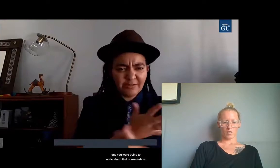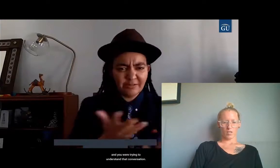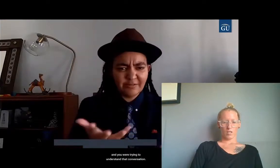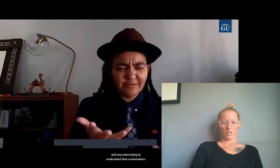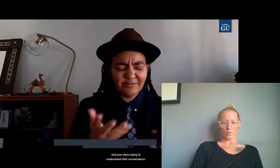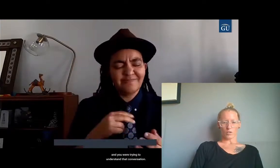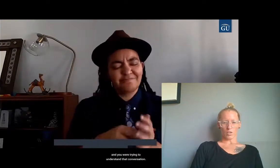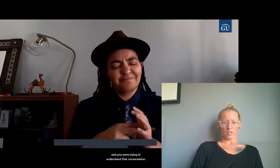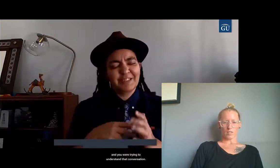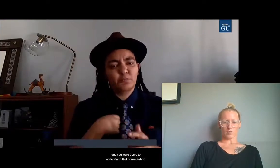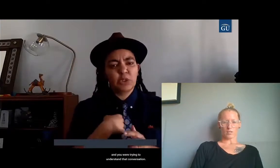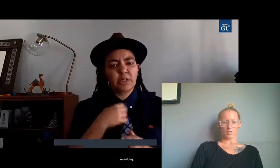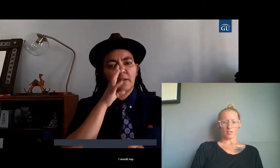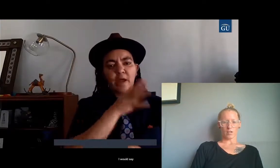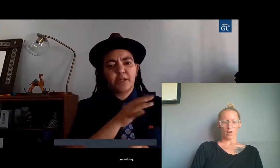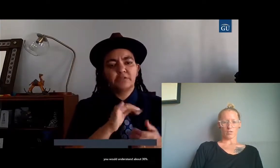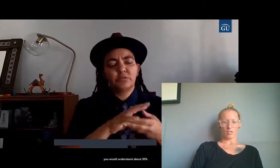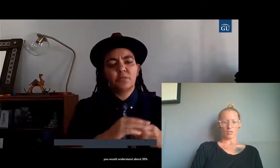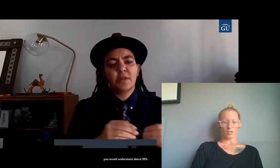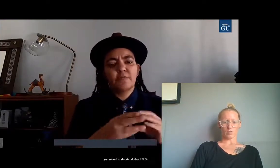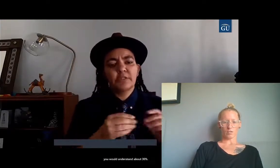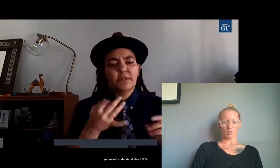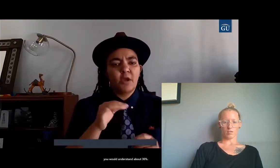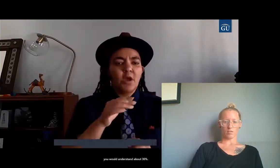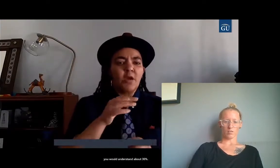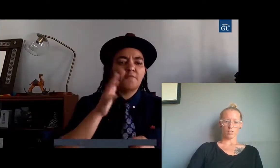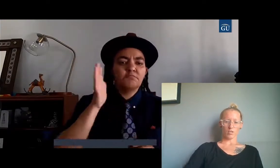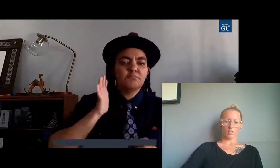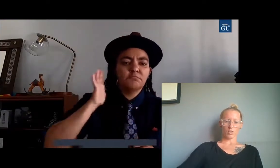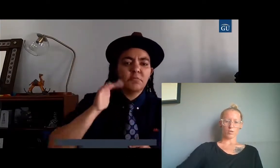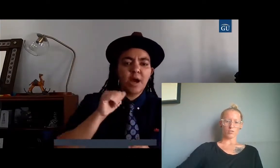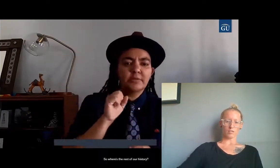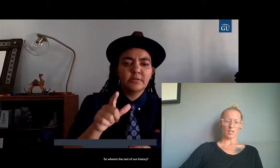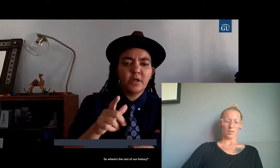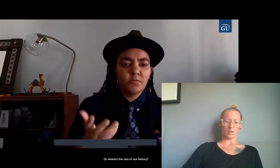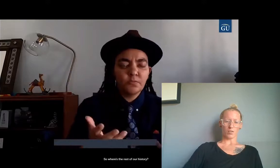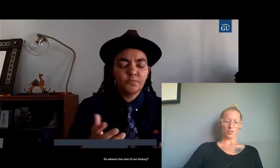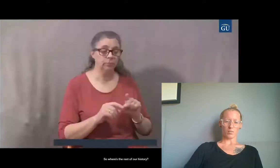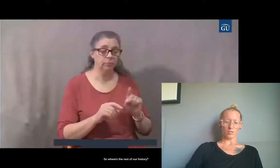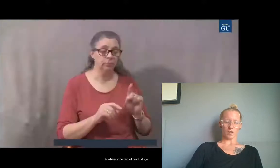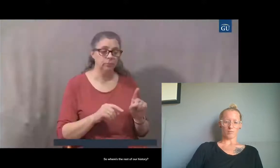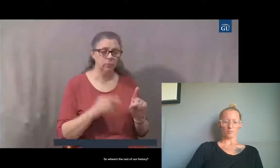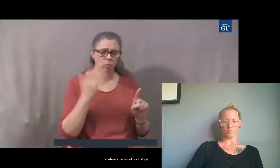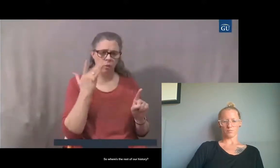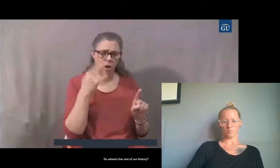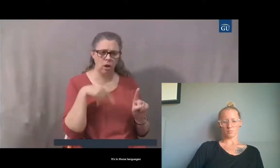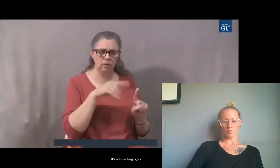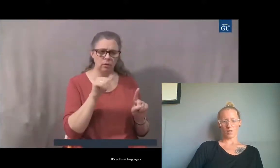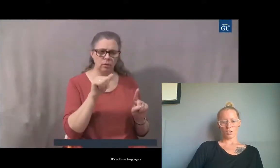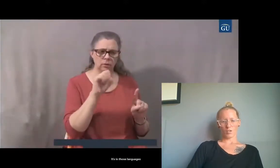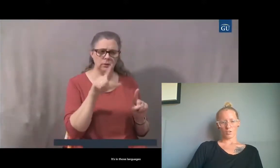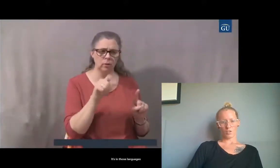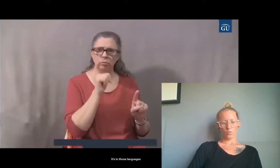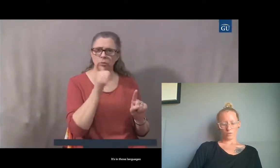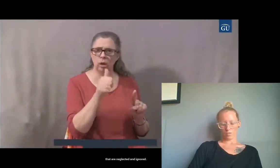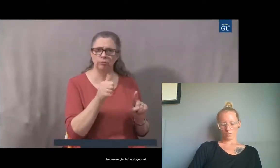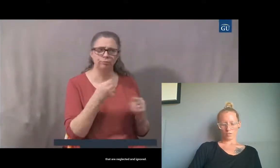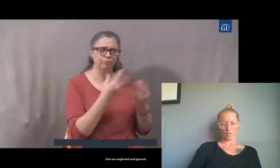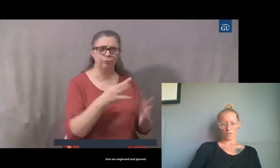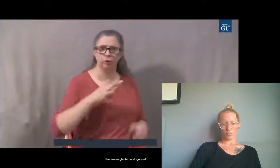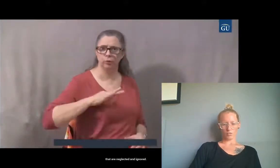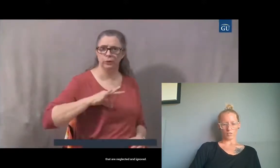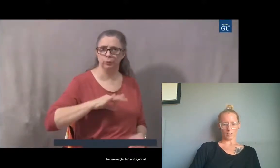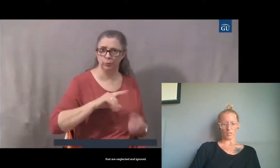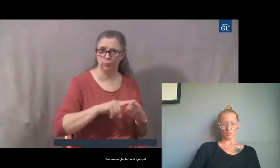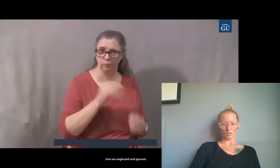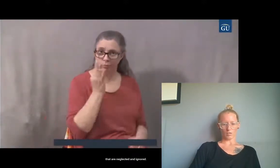language. When you're trying to understand the conversation, you understand about 30%. So where's the rest